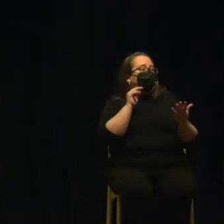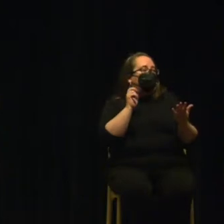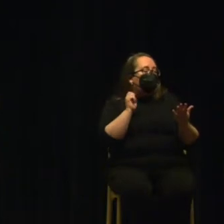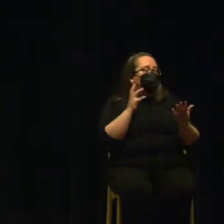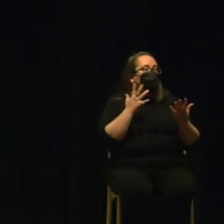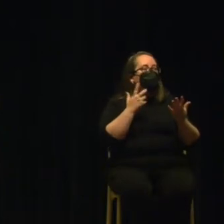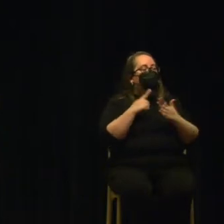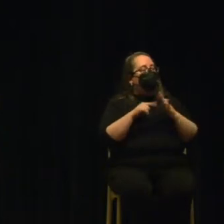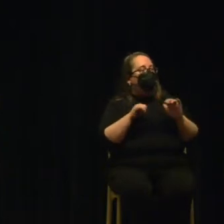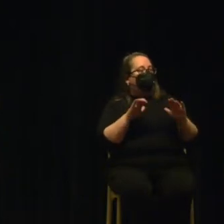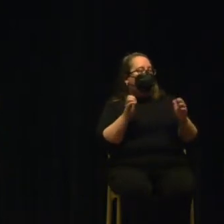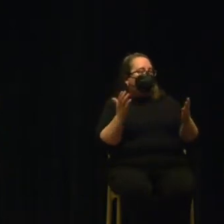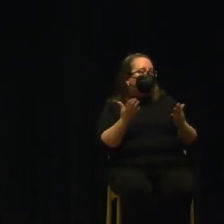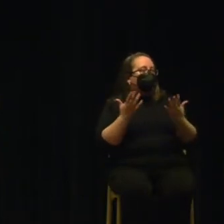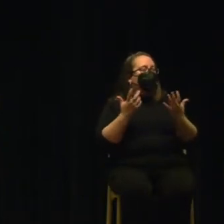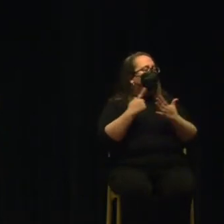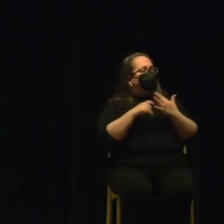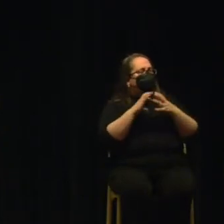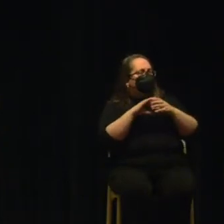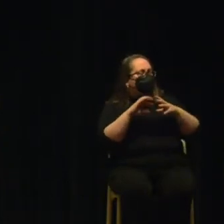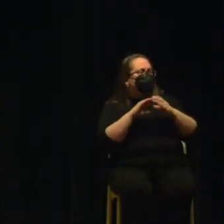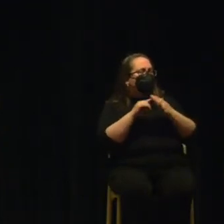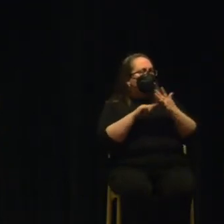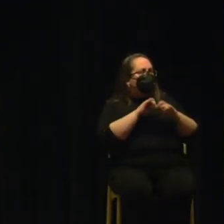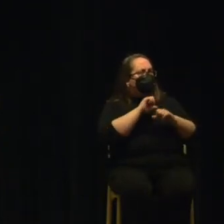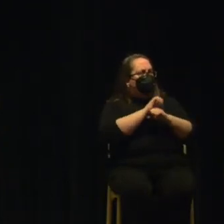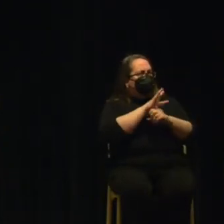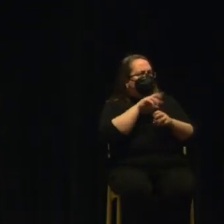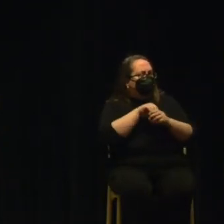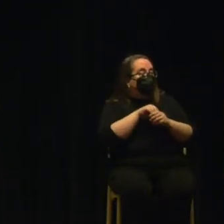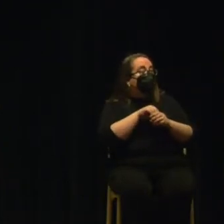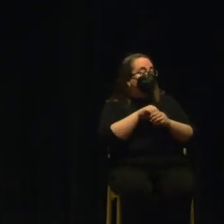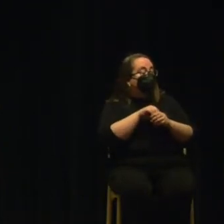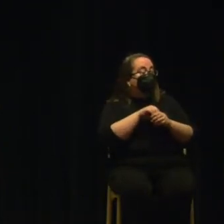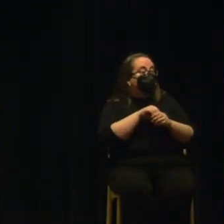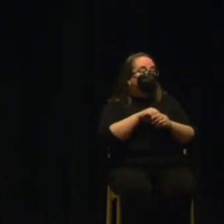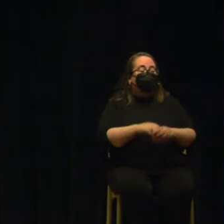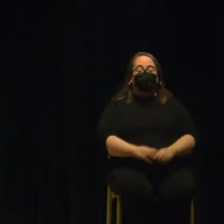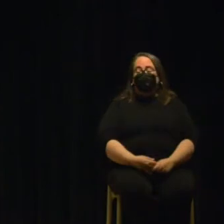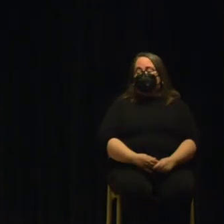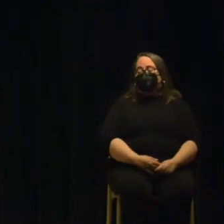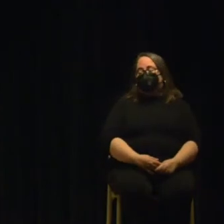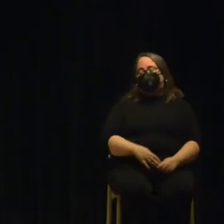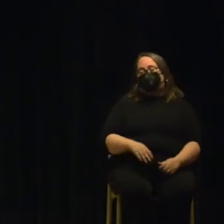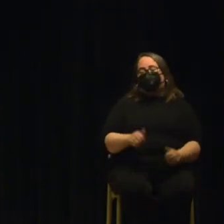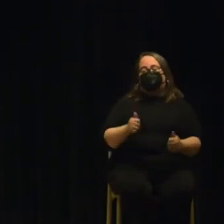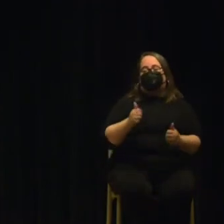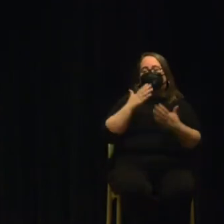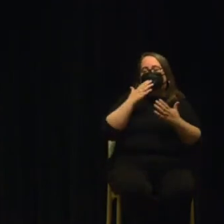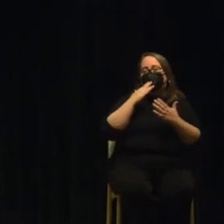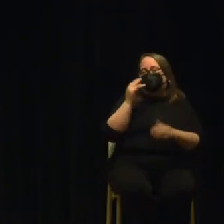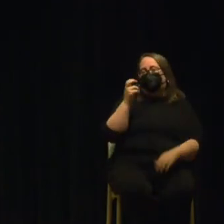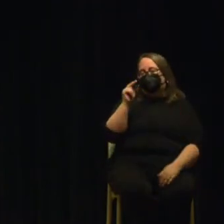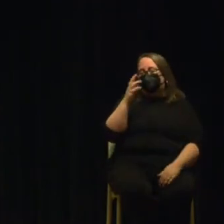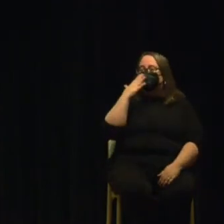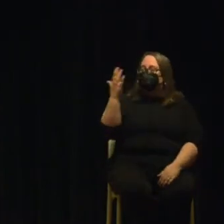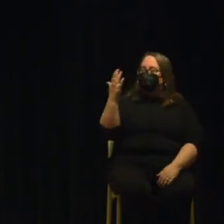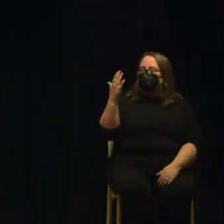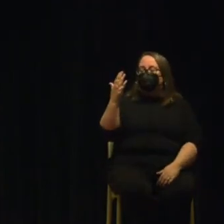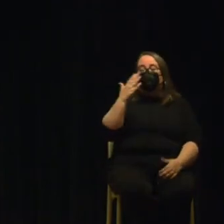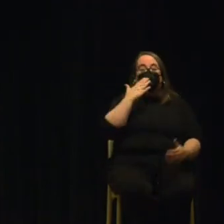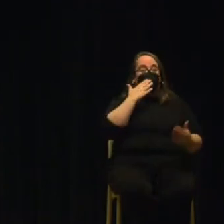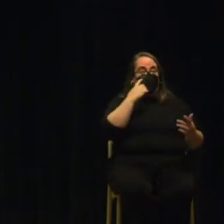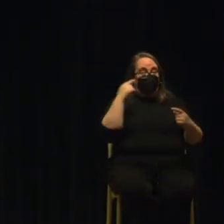like what we're doing here and what this story and your work in general is about. I know you're going to do a bit of a reading. Yeah, that's great. Thank you, Jay. Thank you for being